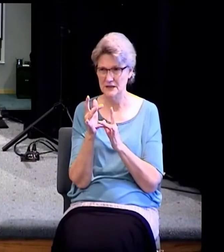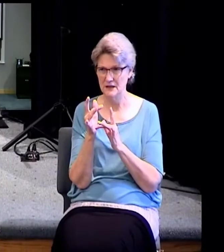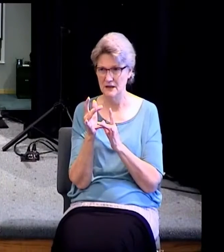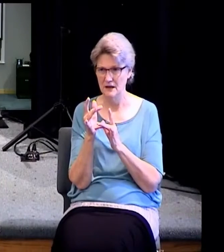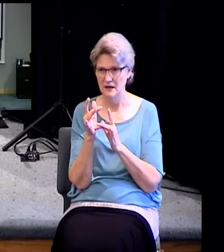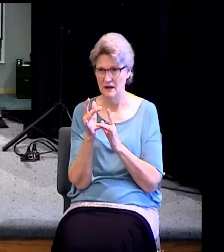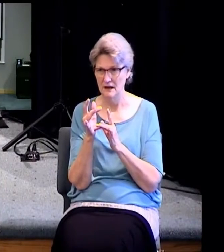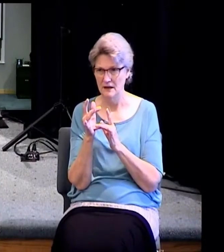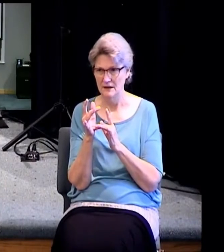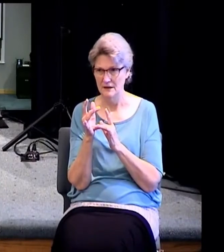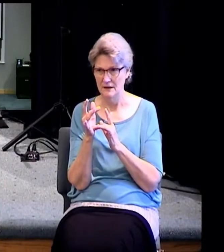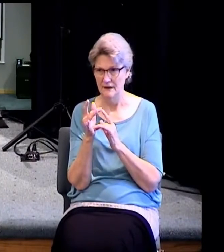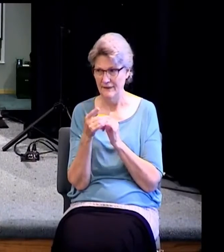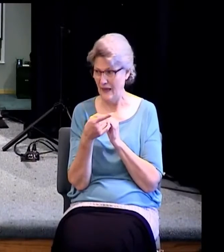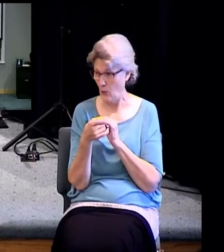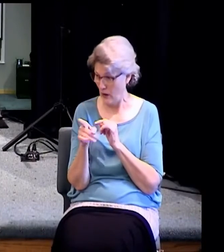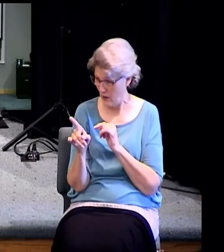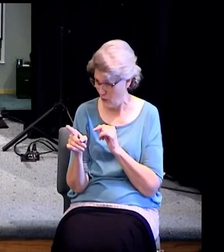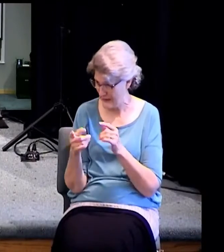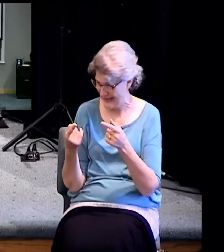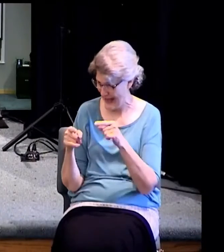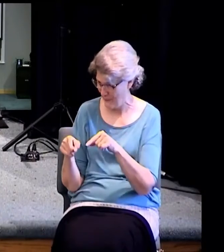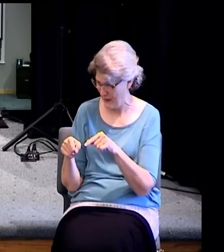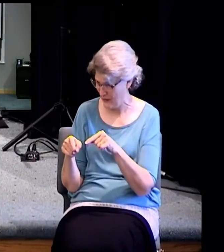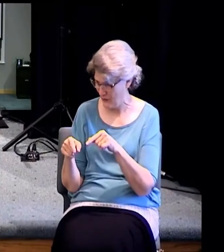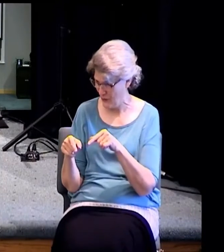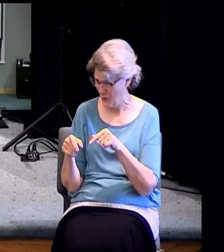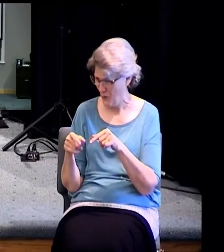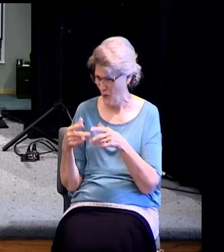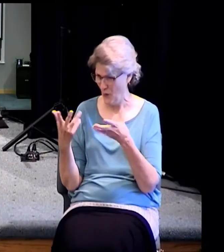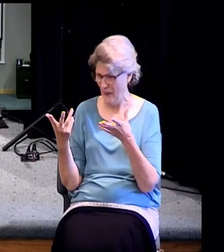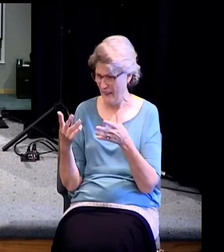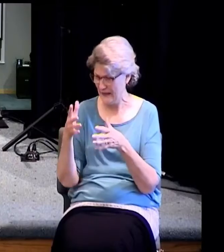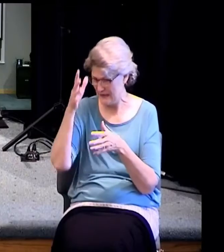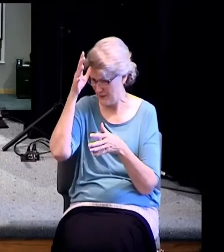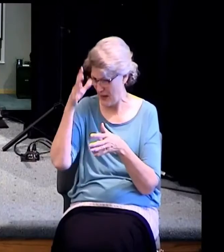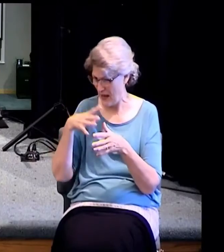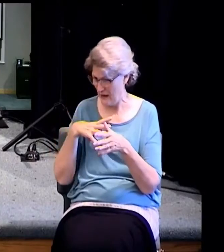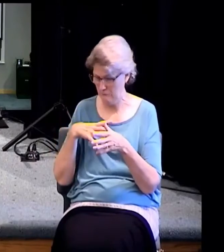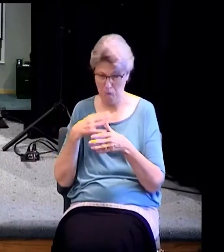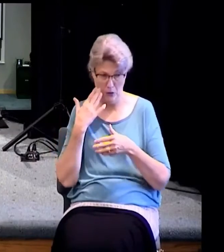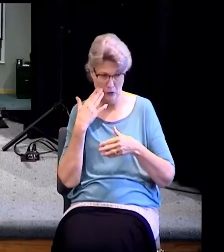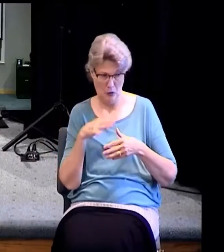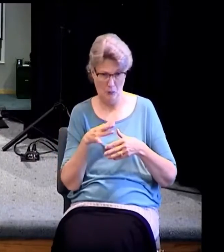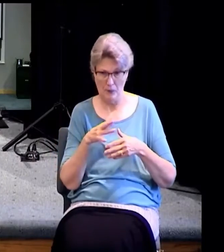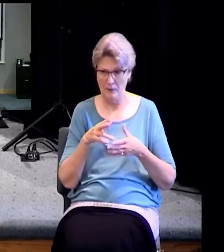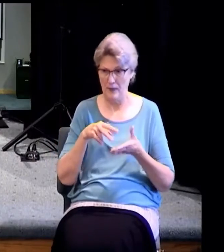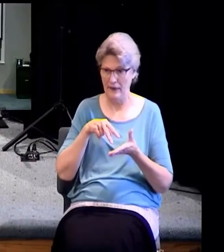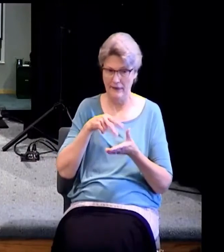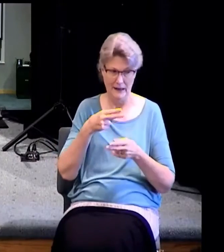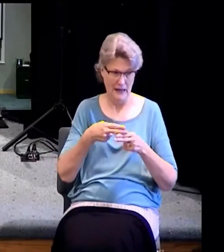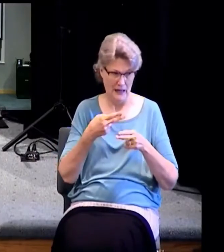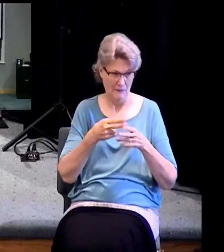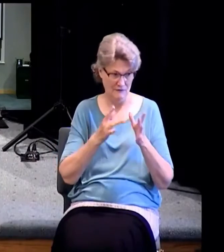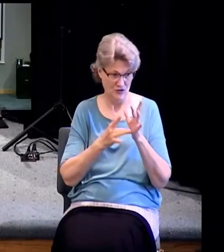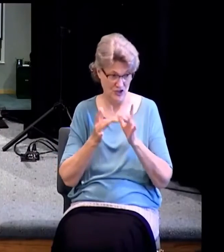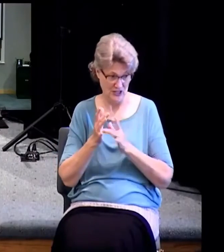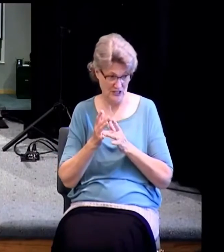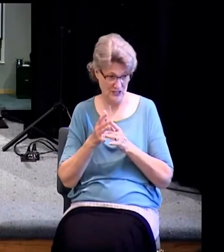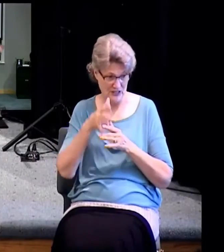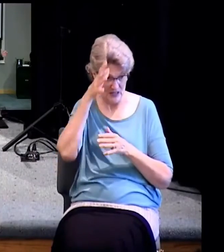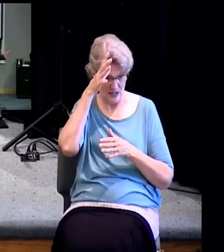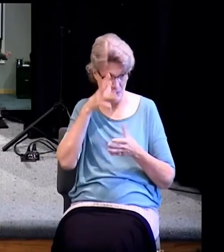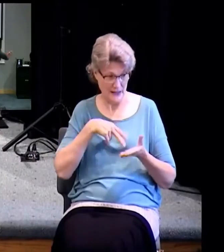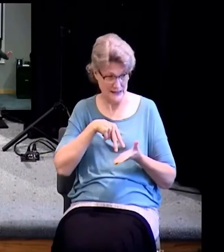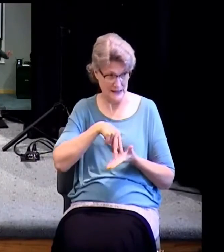with this man? They said, I don't know. But by the name of Jesus, this man stands before you whole. He was saying